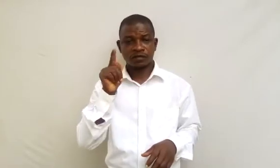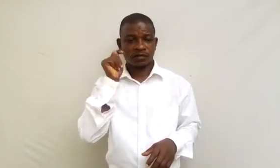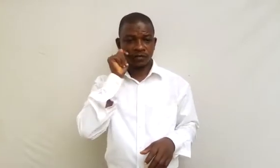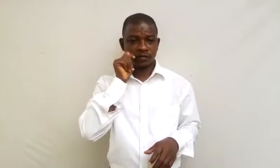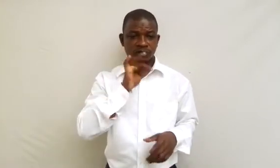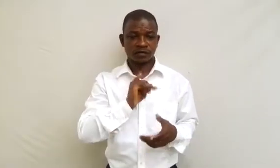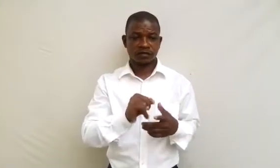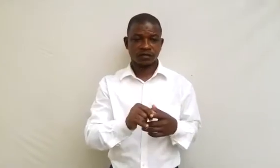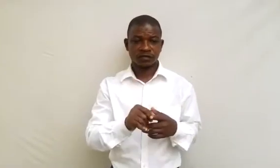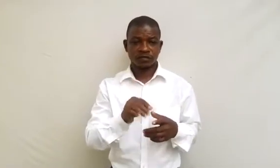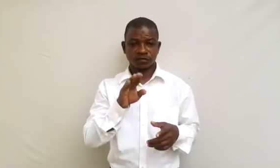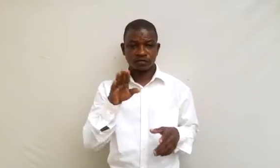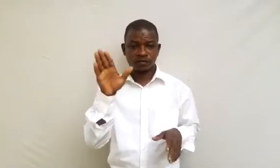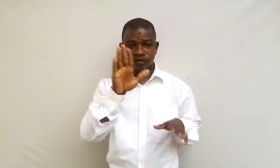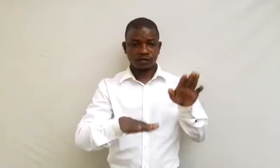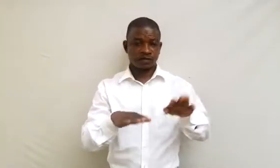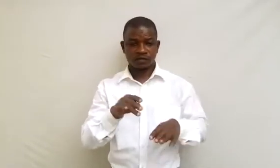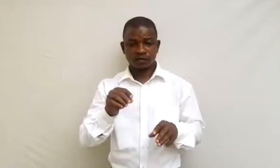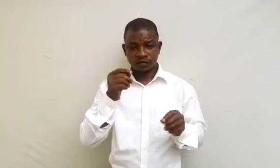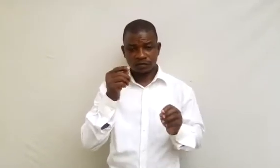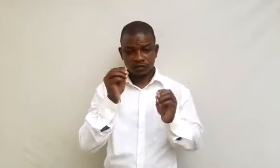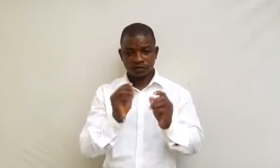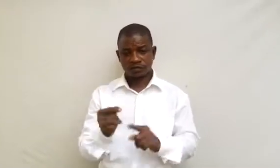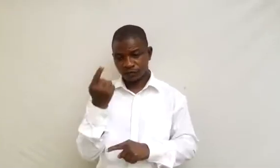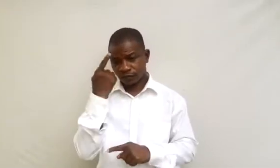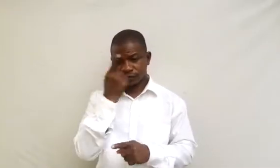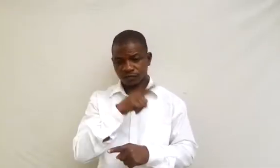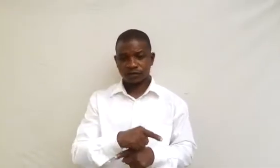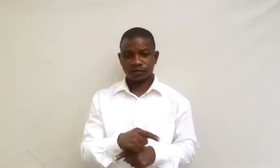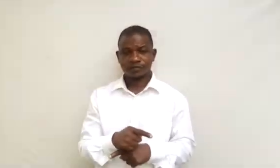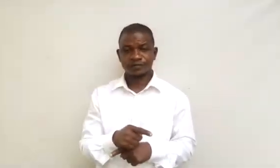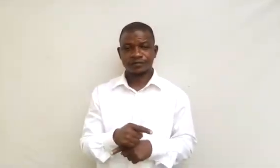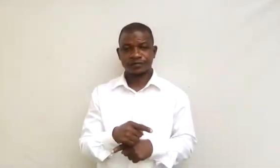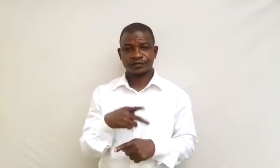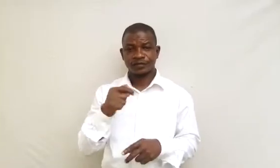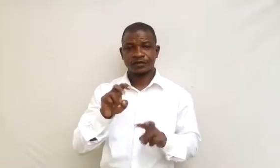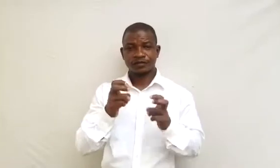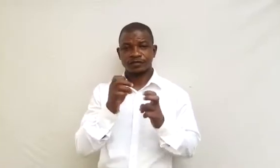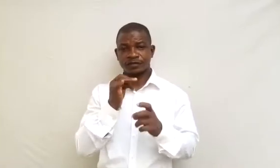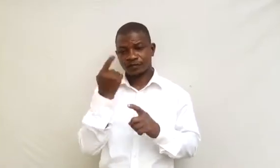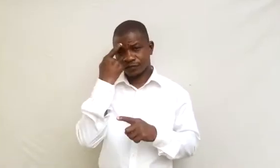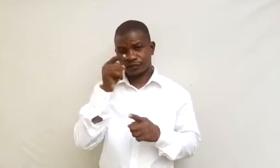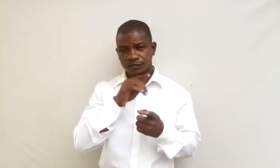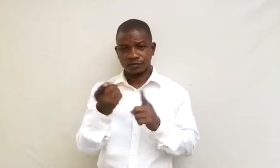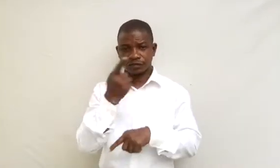Oluwatoyin, your biology teacher for today. The topic for today's lesson